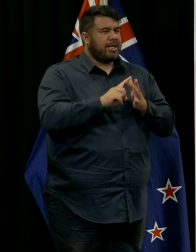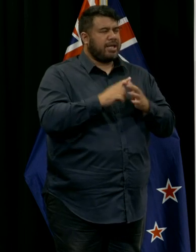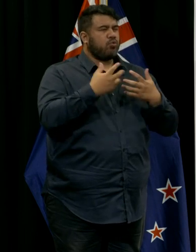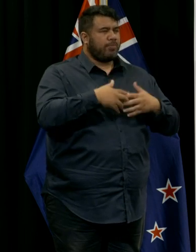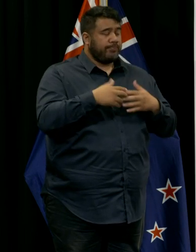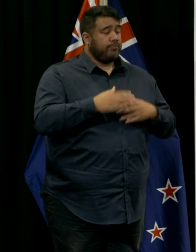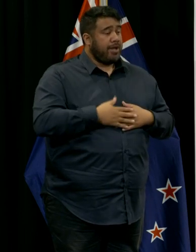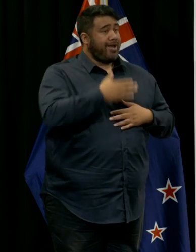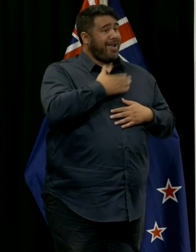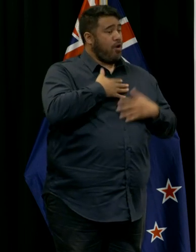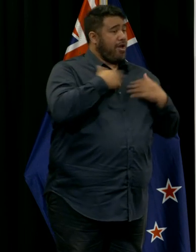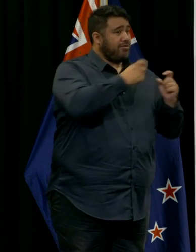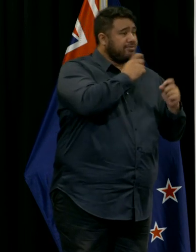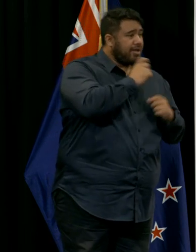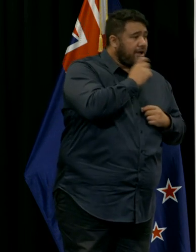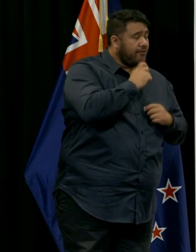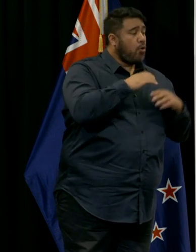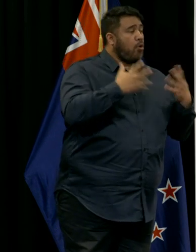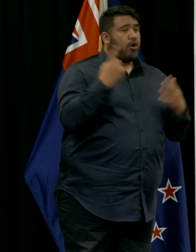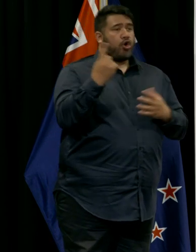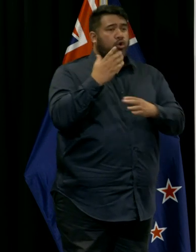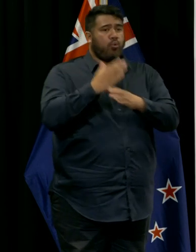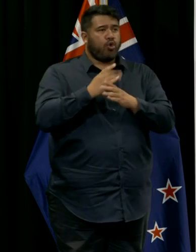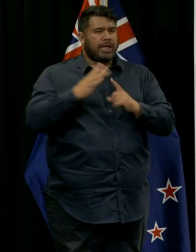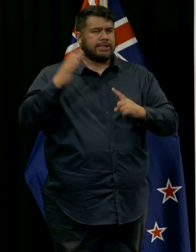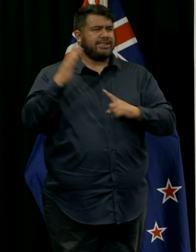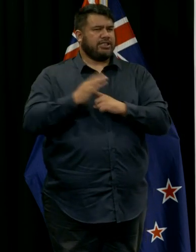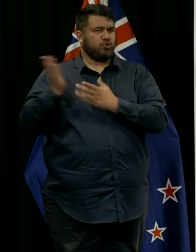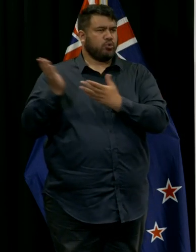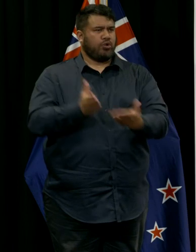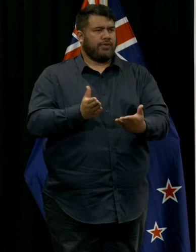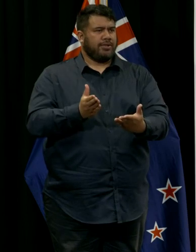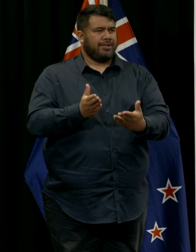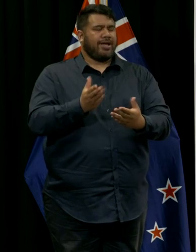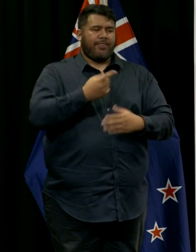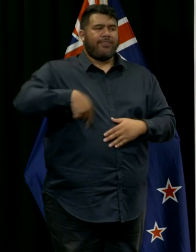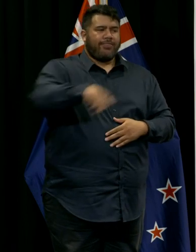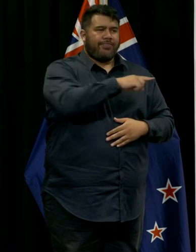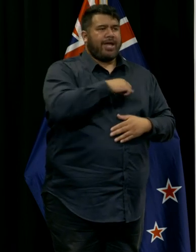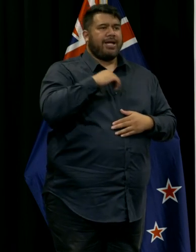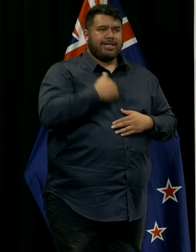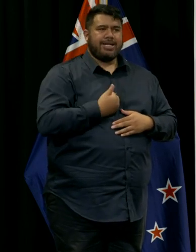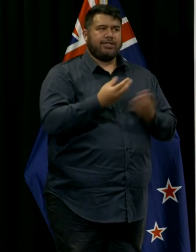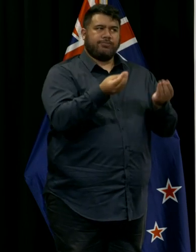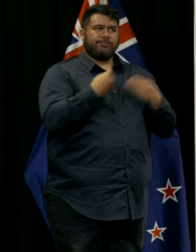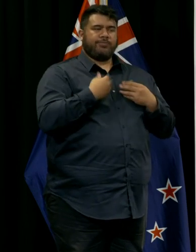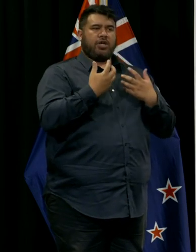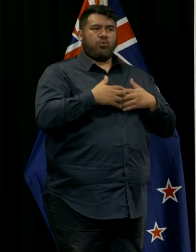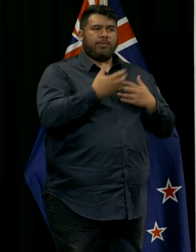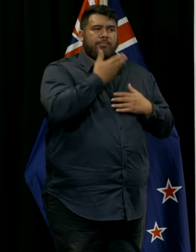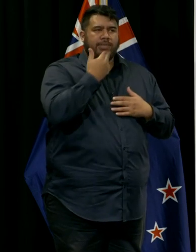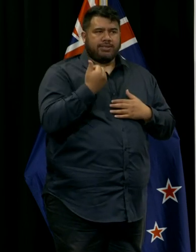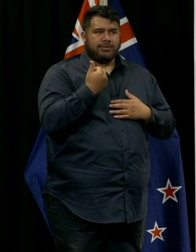and also people working in essential services, at least some of them, are able to access PPE. So we have a number